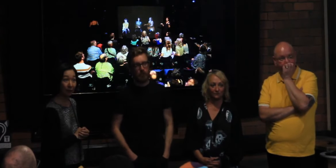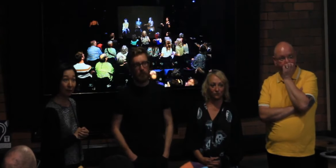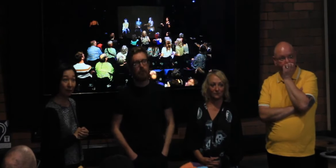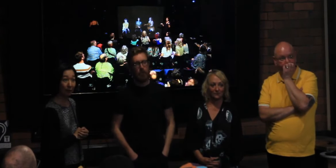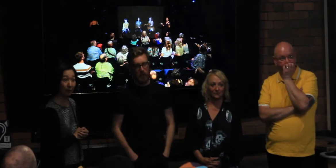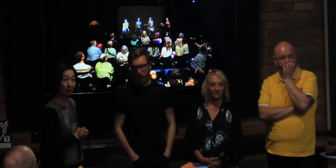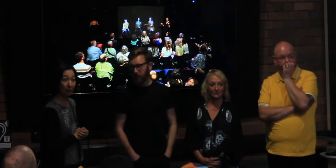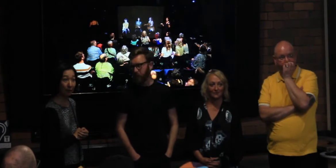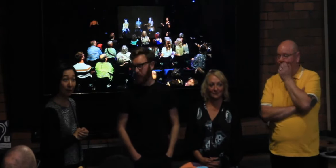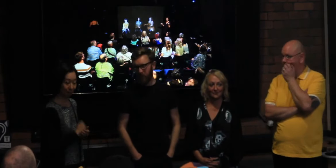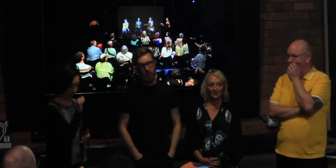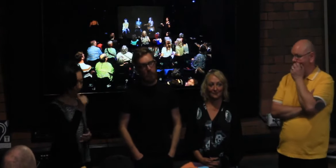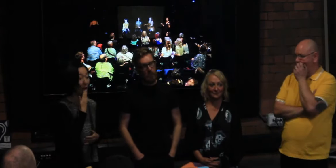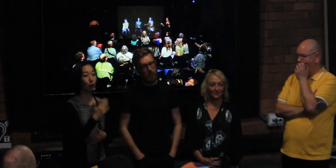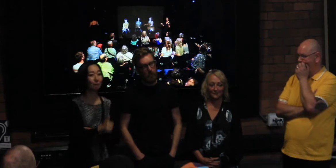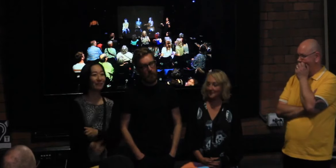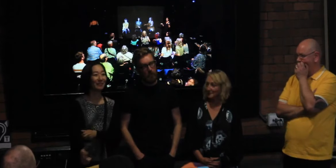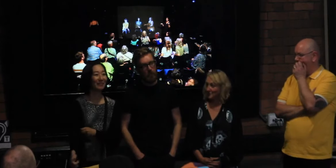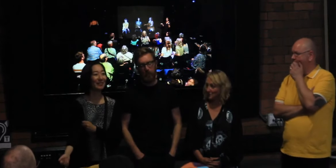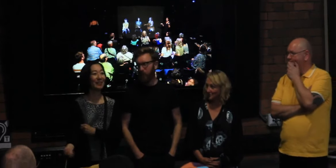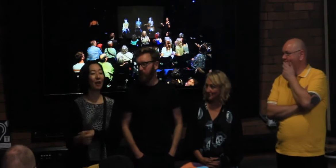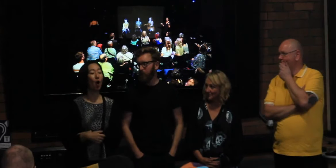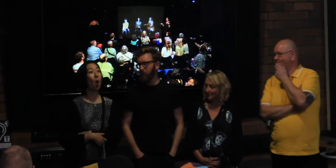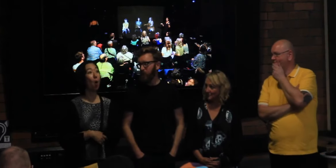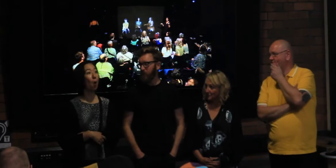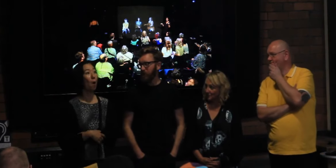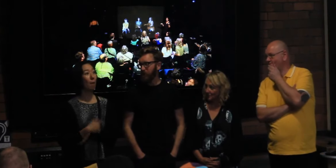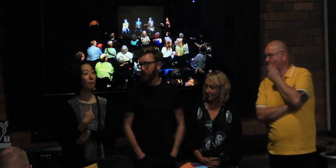the performance? Is that right? Yeah. Thank you.